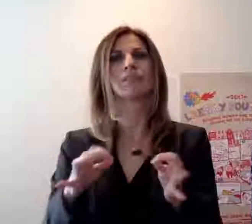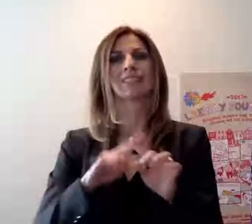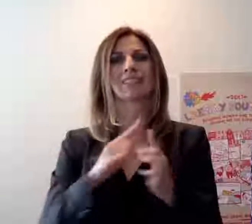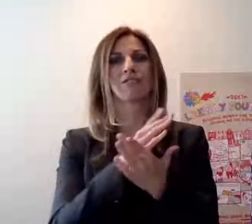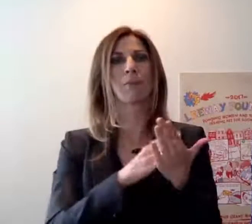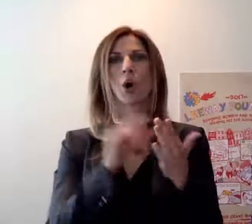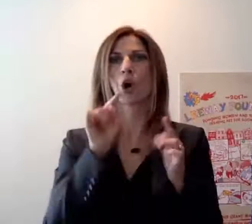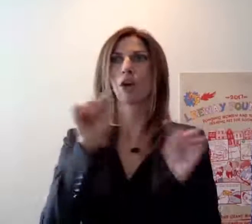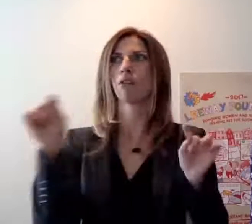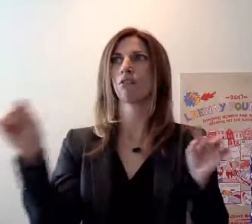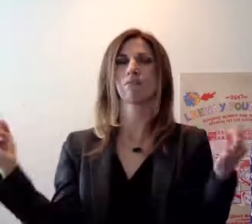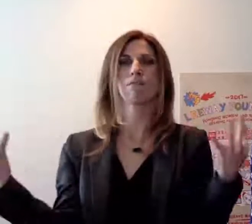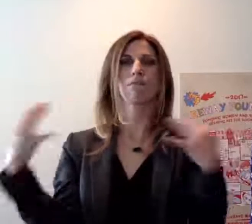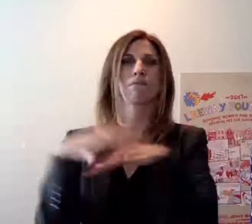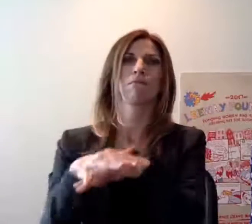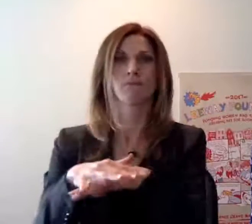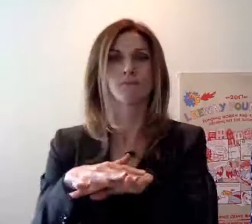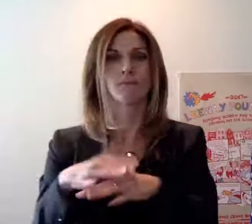come together